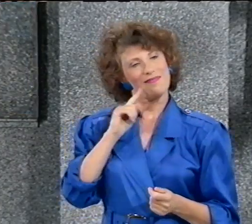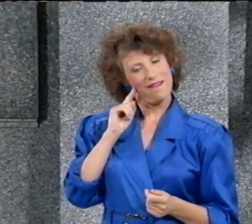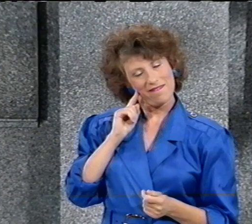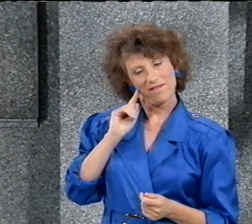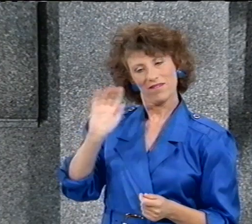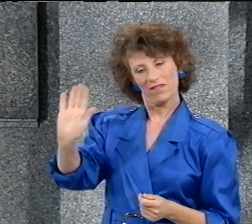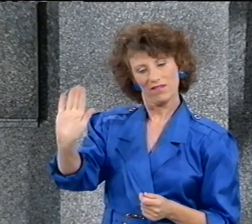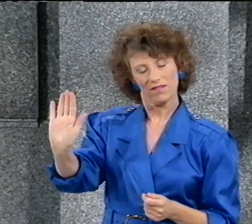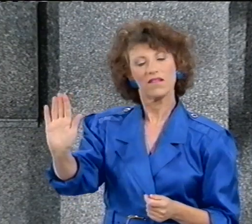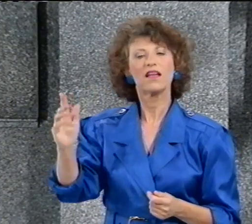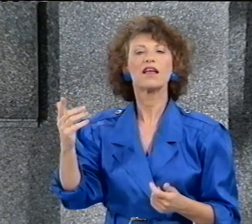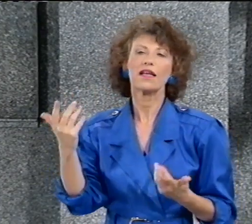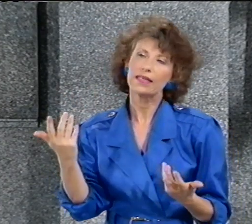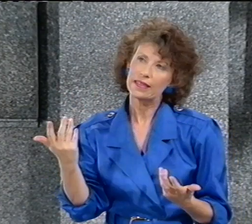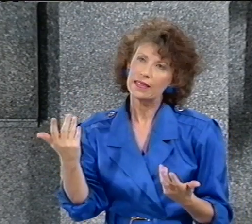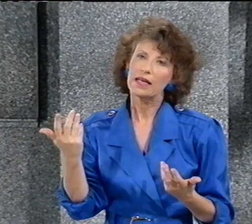Deaf people may spell at